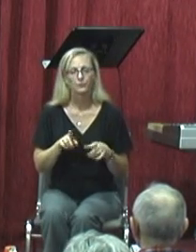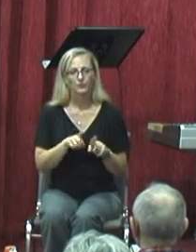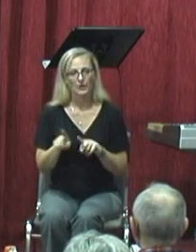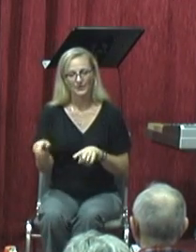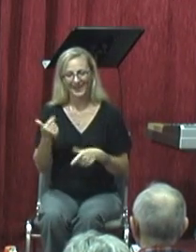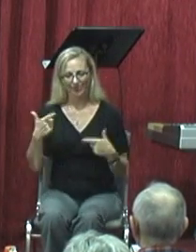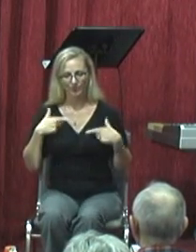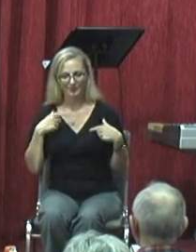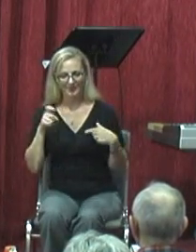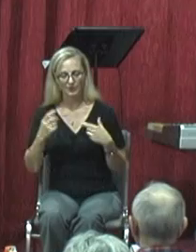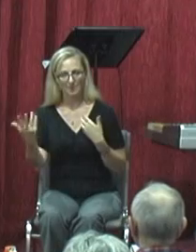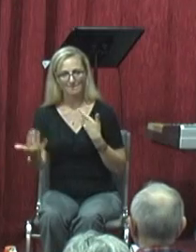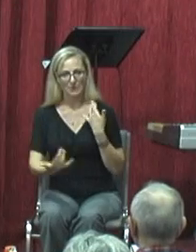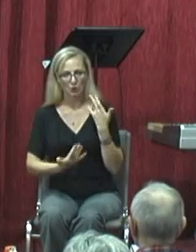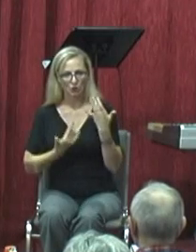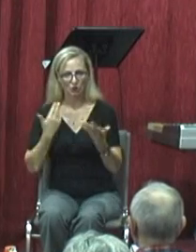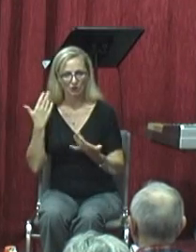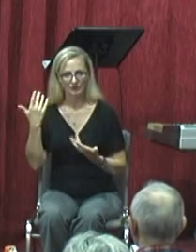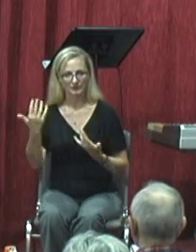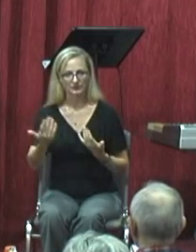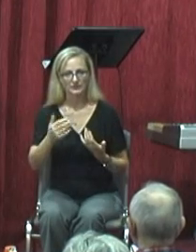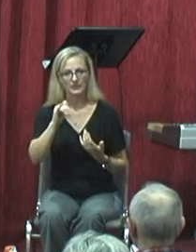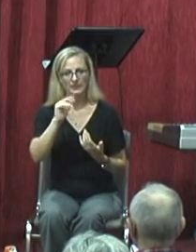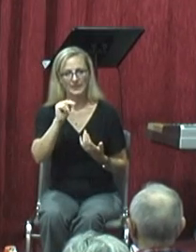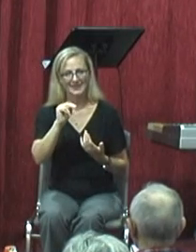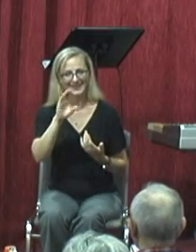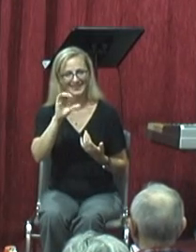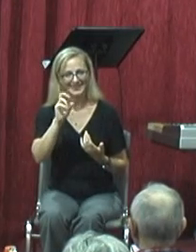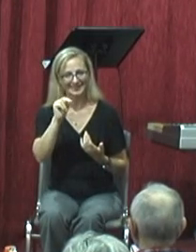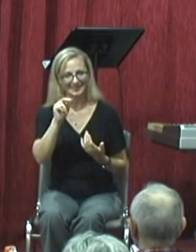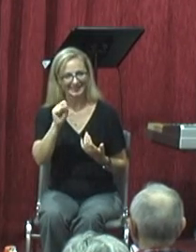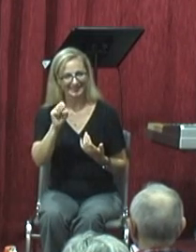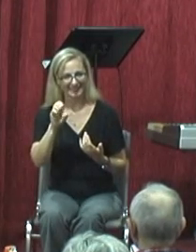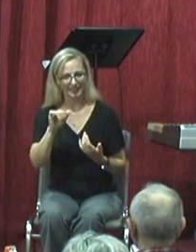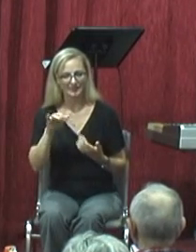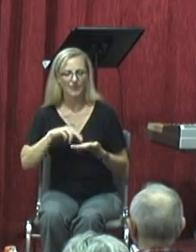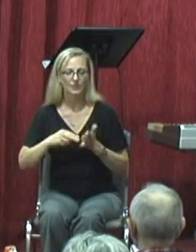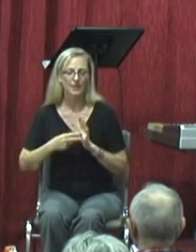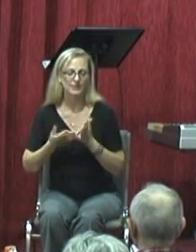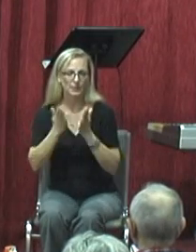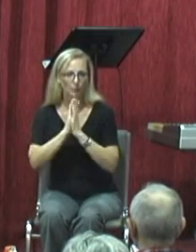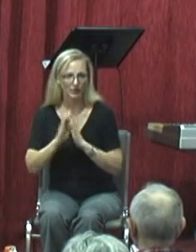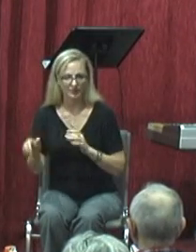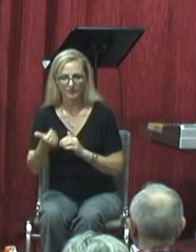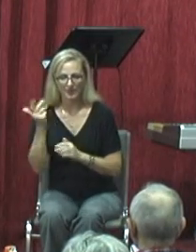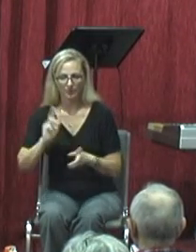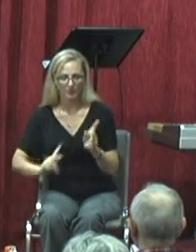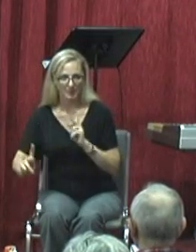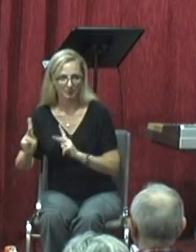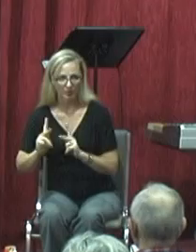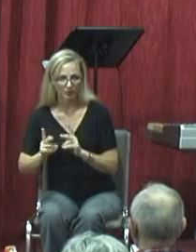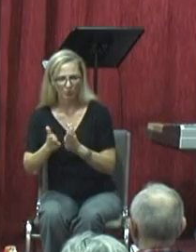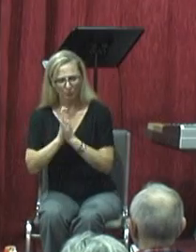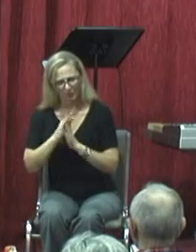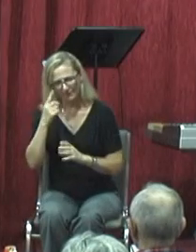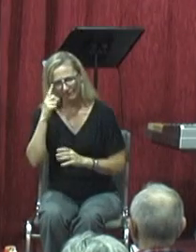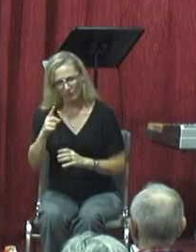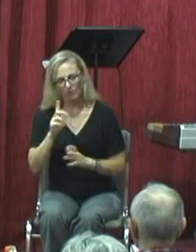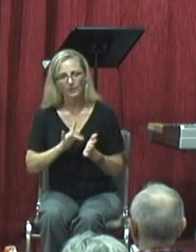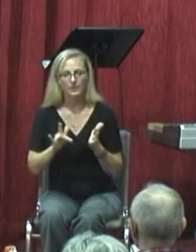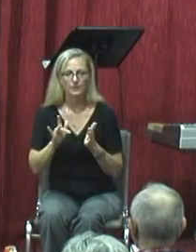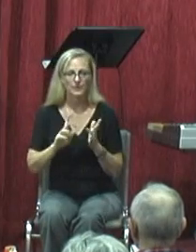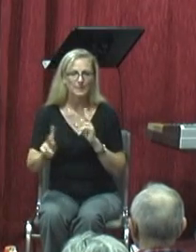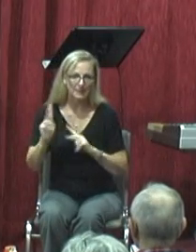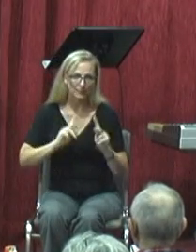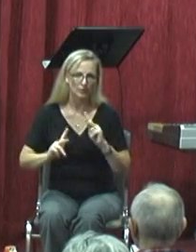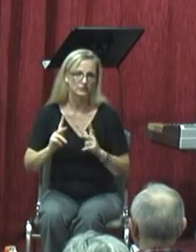we understand that incense is the prayers of the people. So the Kohen was to lead the people in prayer and was to pray for the people. So